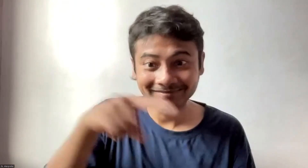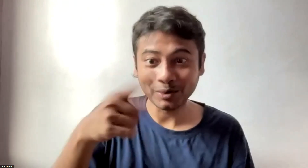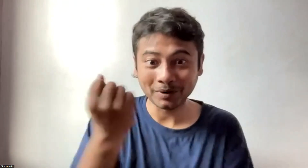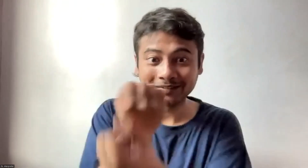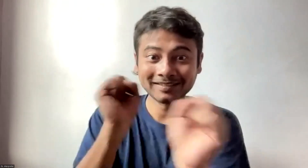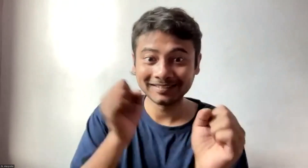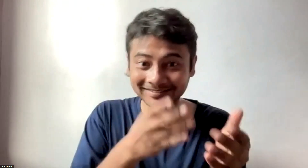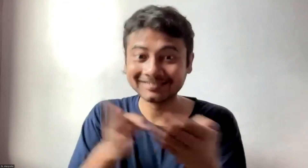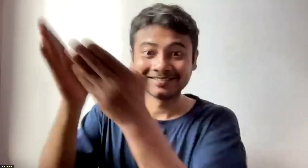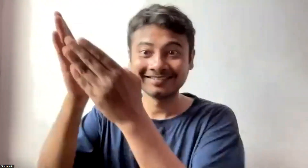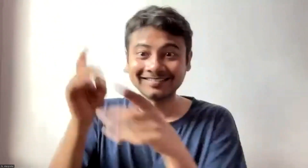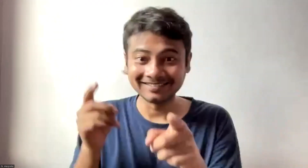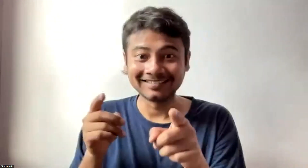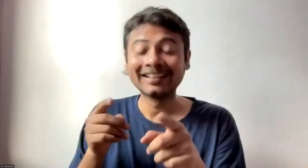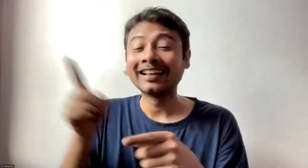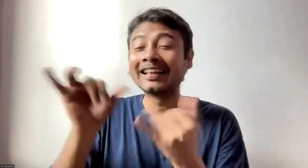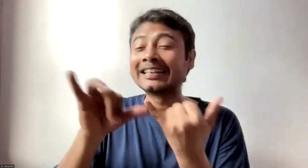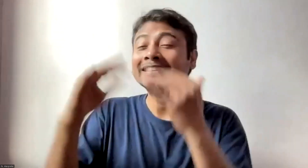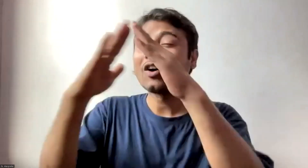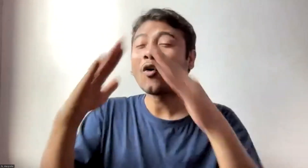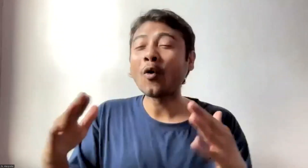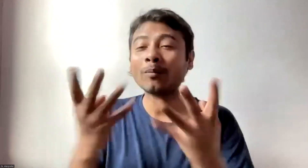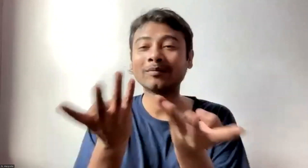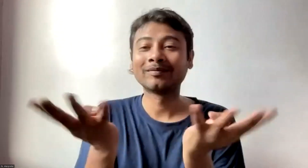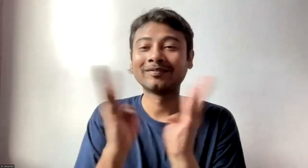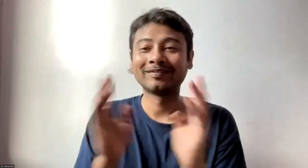And Krishna lives in Goloka,